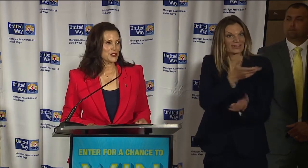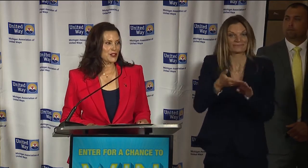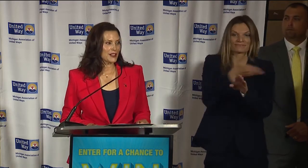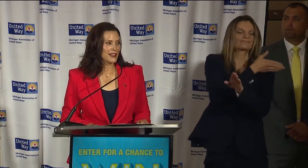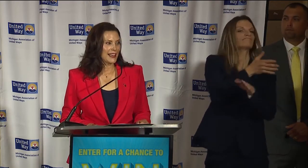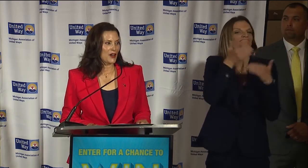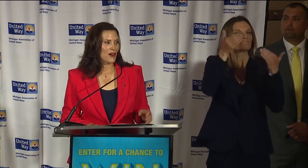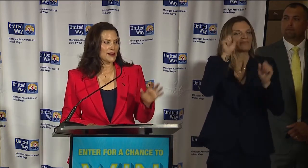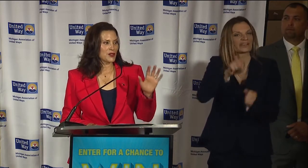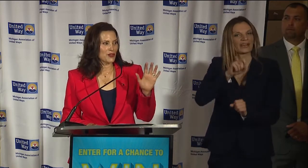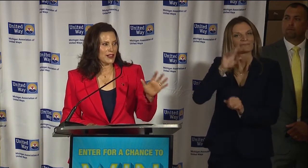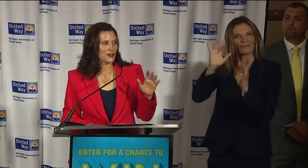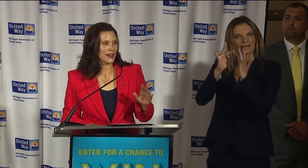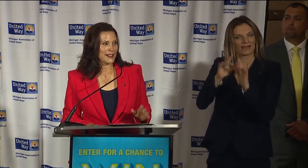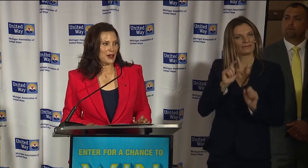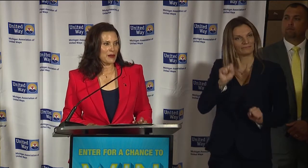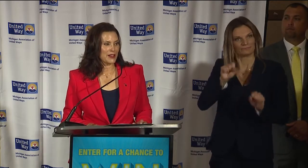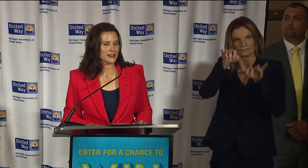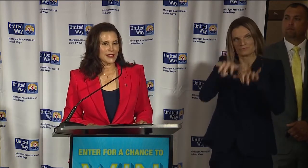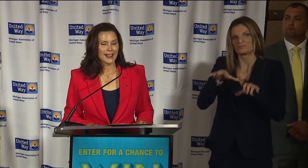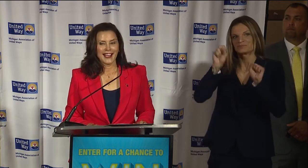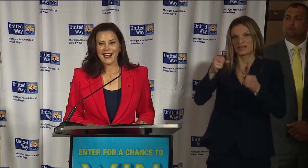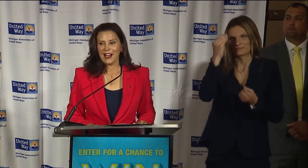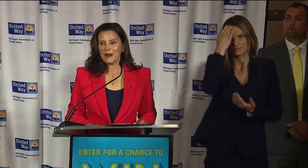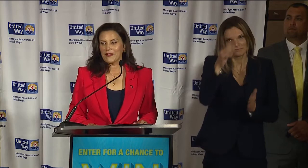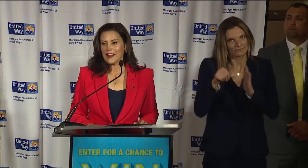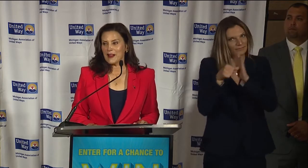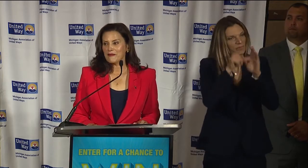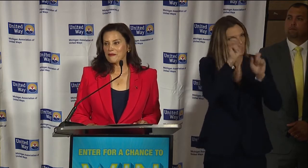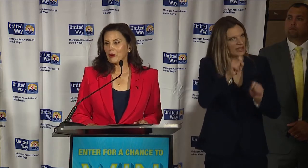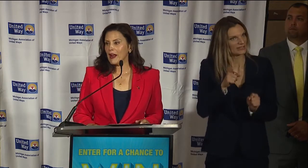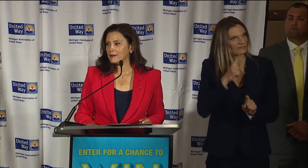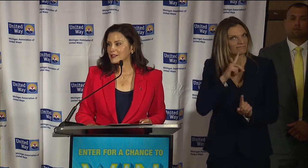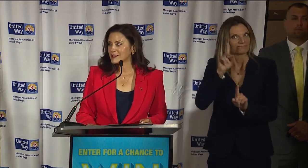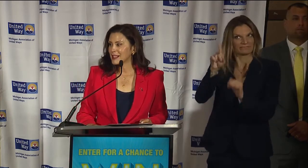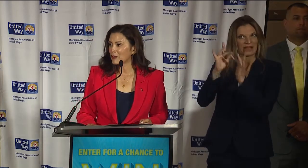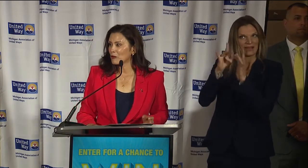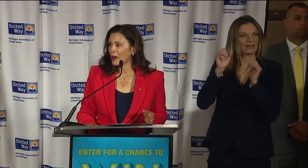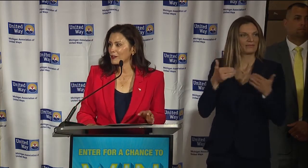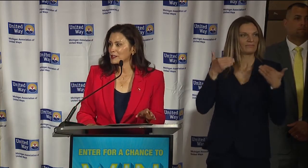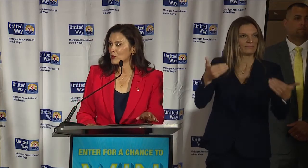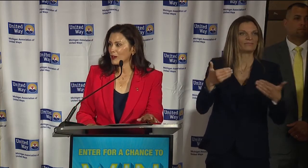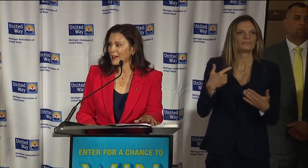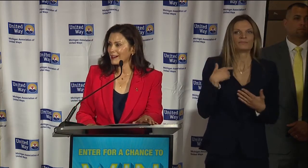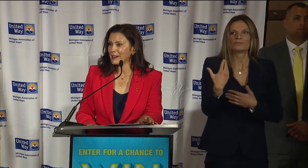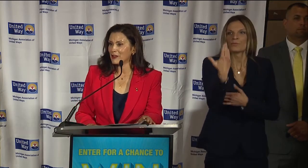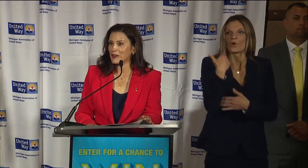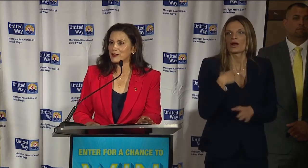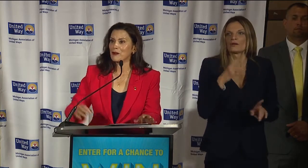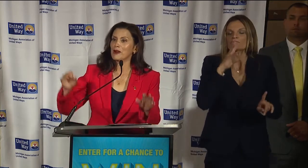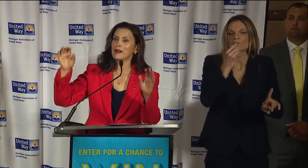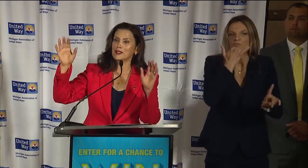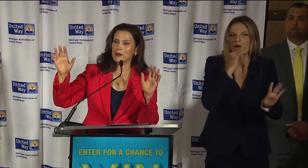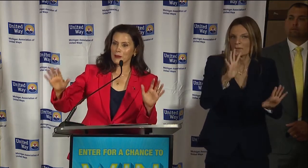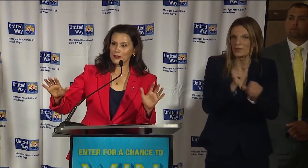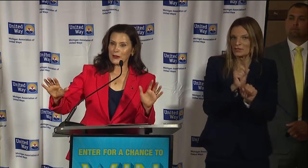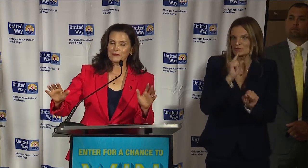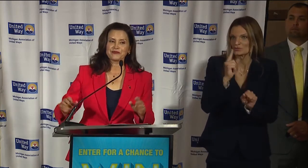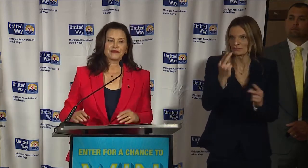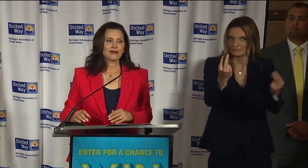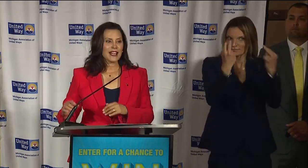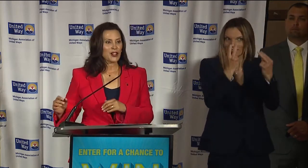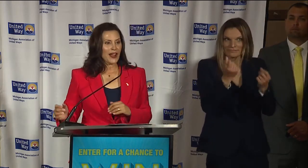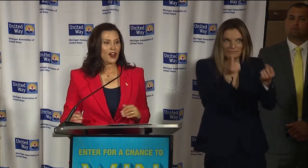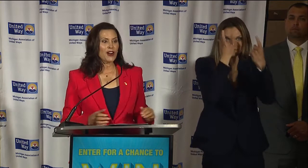get registered. And I wanted to reiterate that because I perhaps said it wrong this morning on an interview. So I want to make sure people